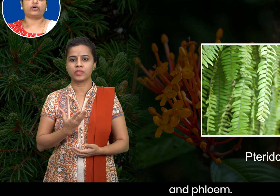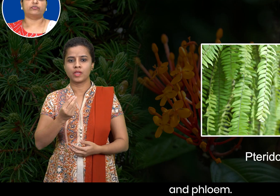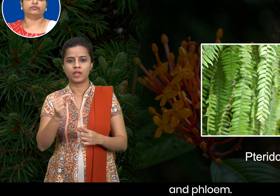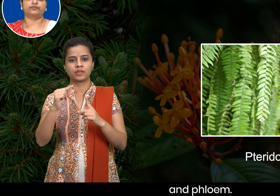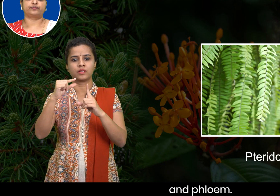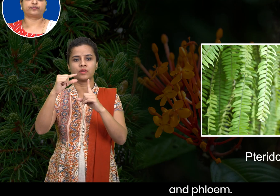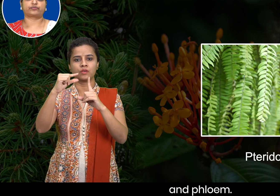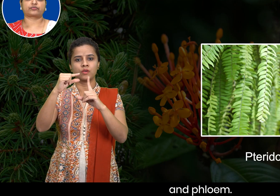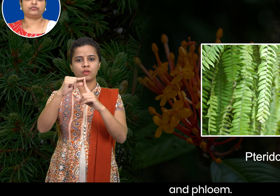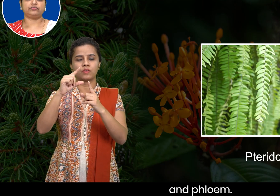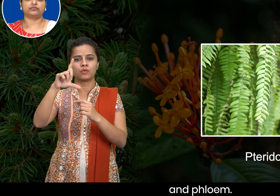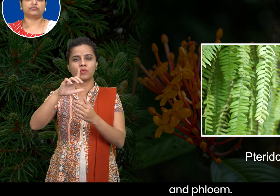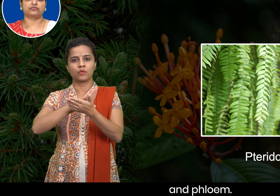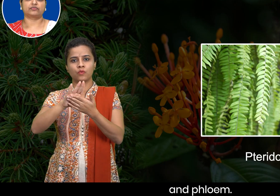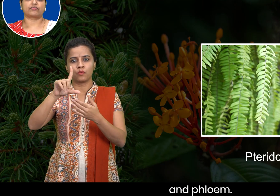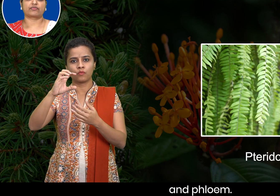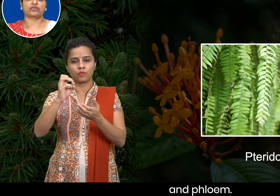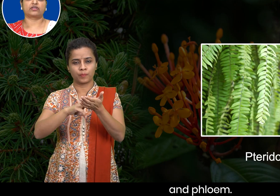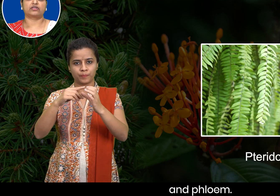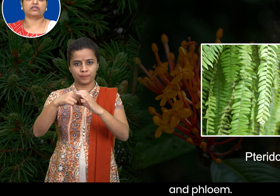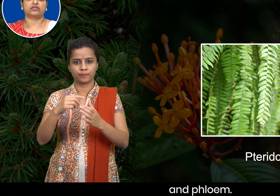and phloem.